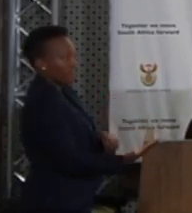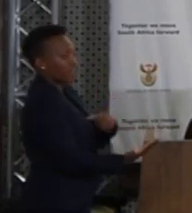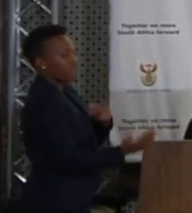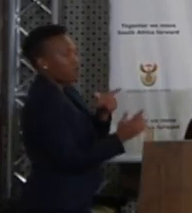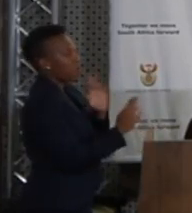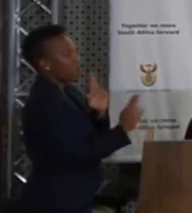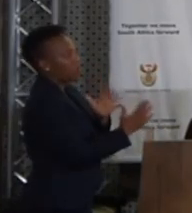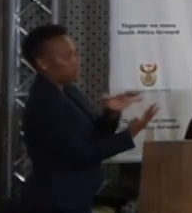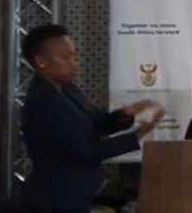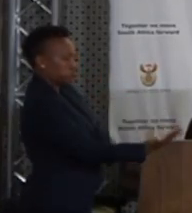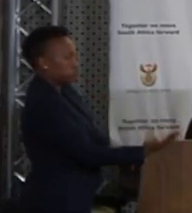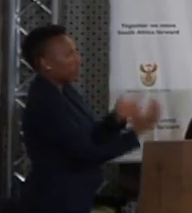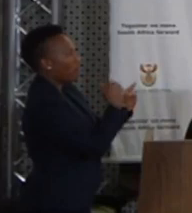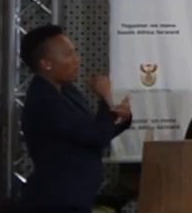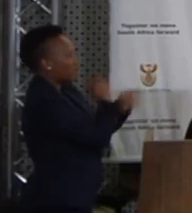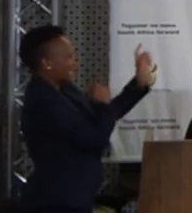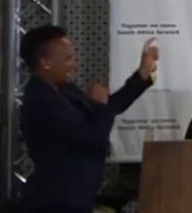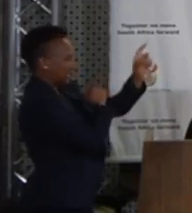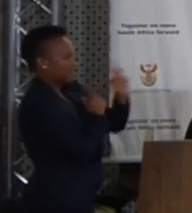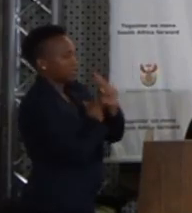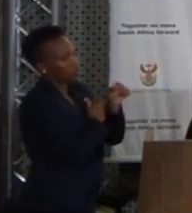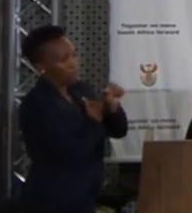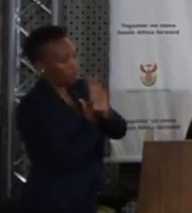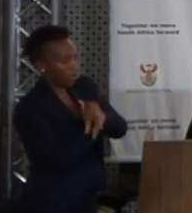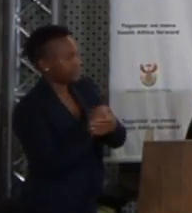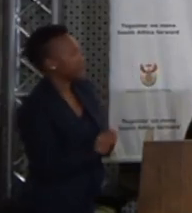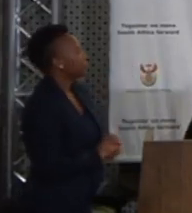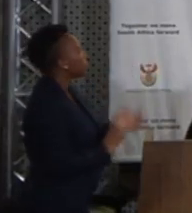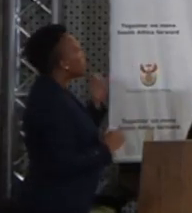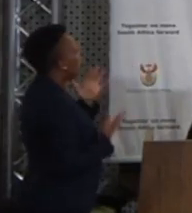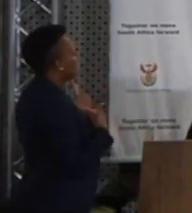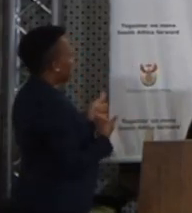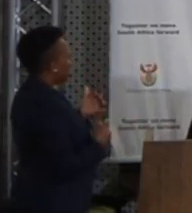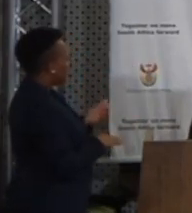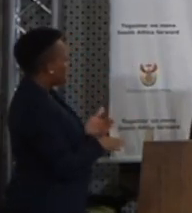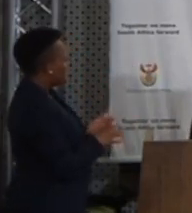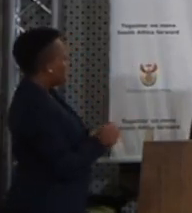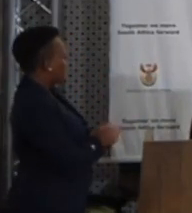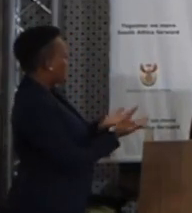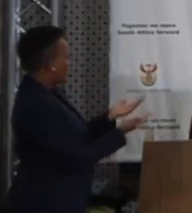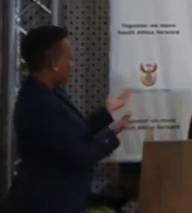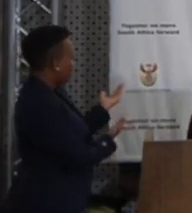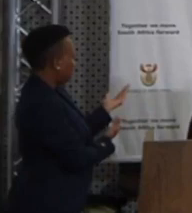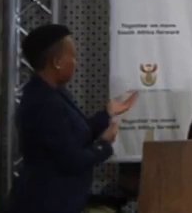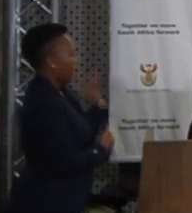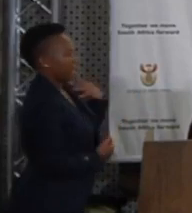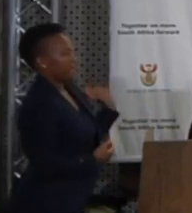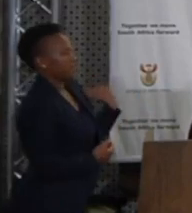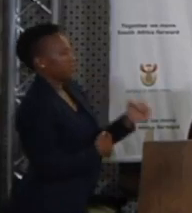journalists throughout the country. Who will start, colleagues? Minister Dlamini Zuma, you want to